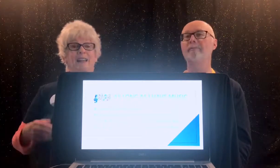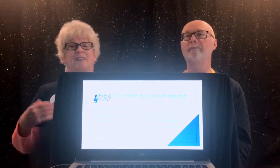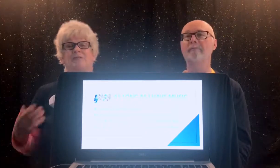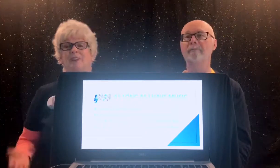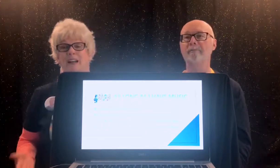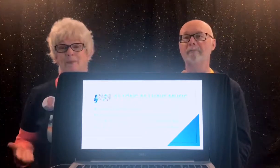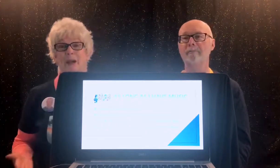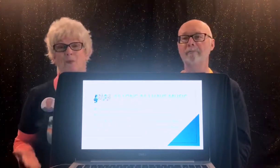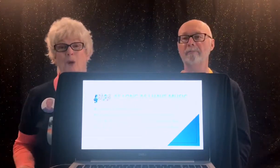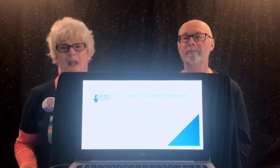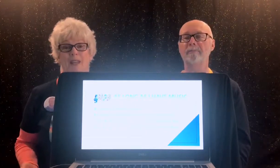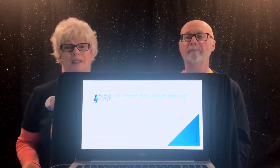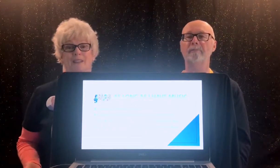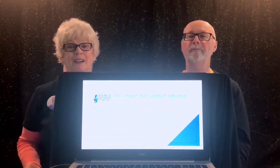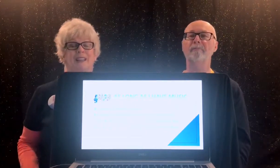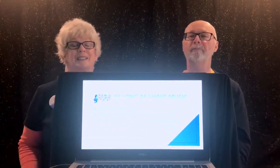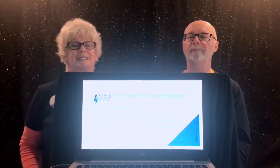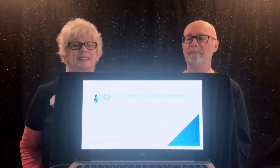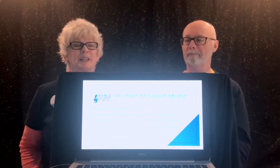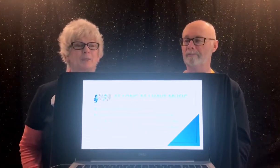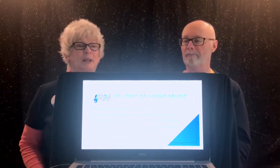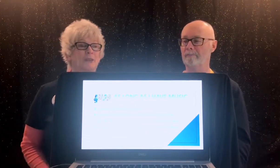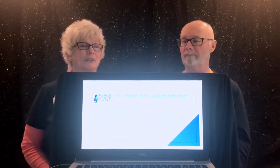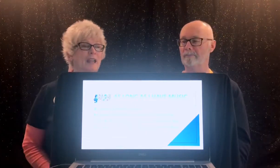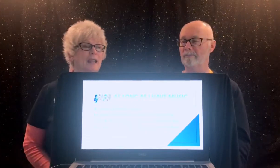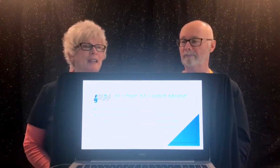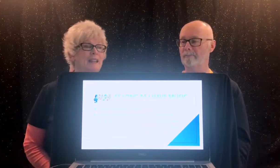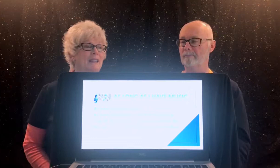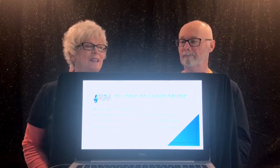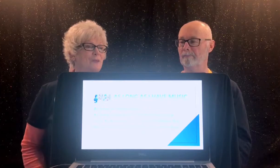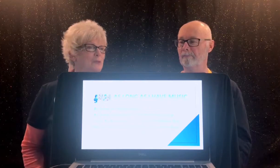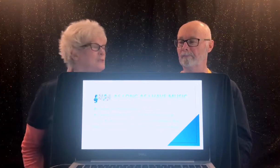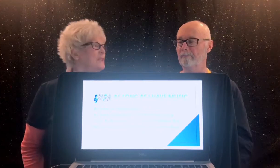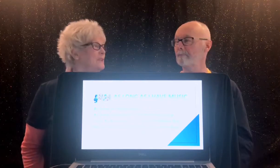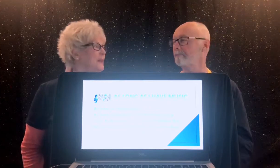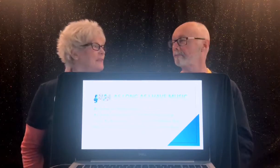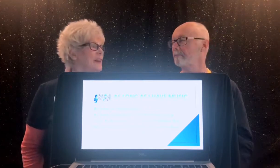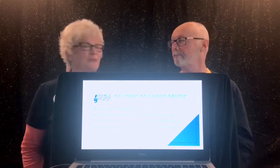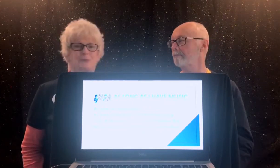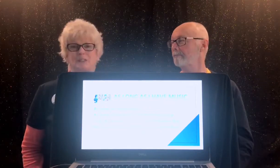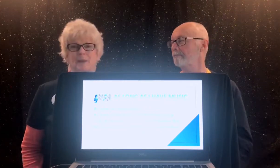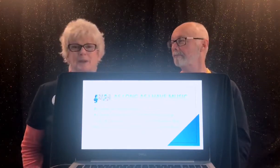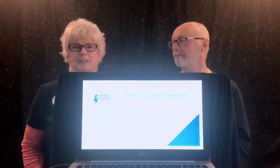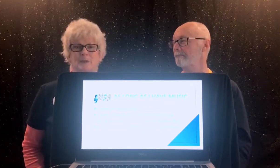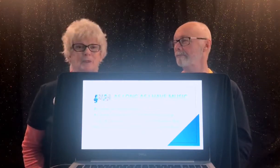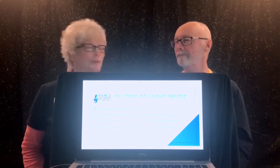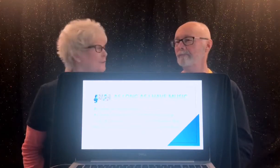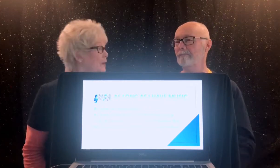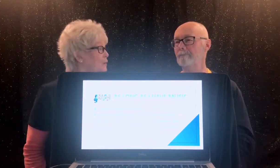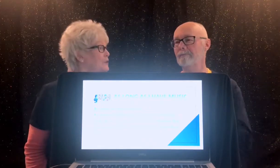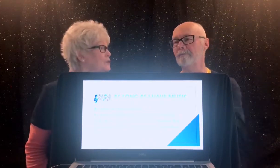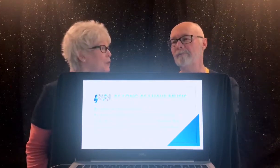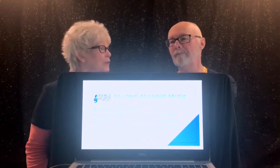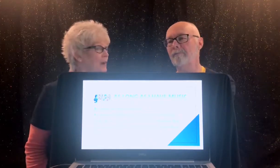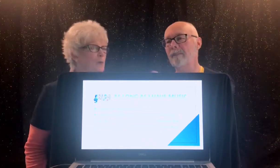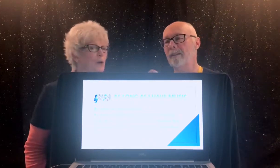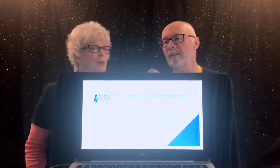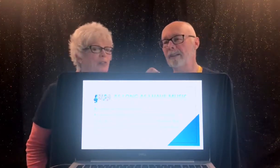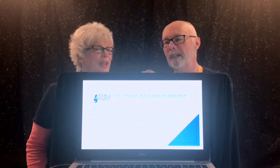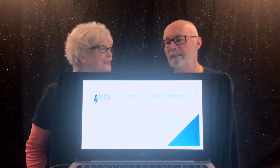can find my way. I can see a brighter day. The music in my life will set my spirit free. Why don't we show them what Yes. that